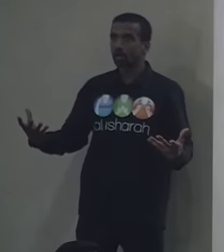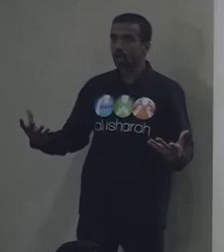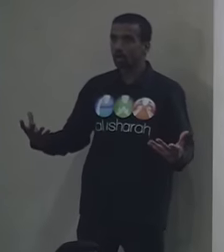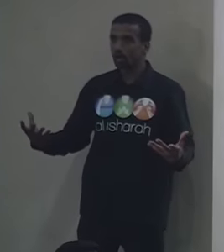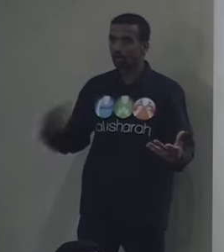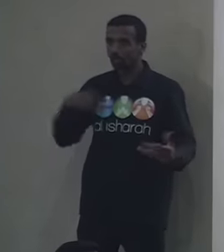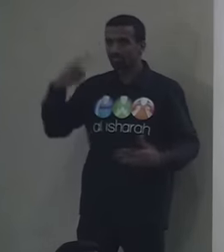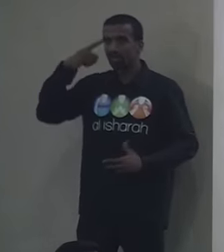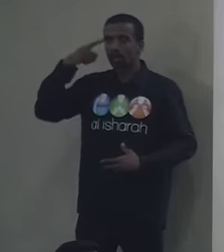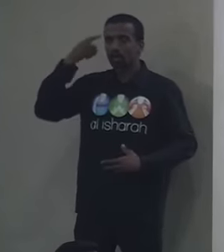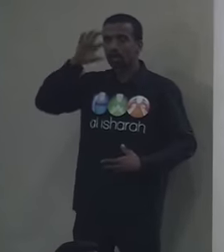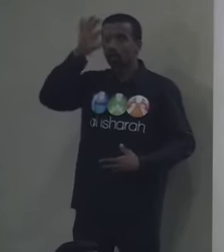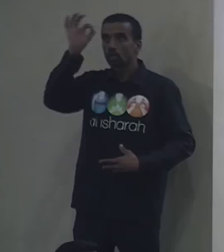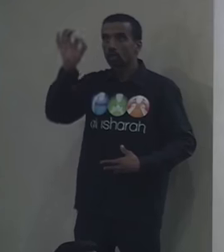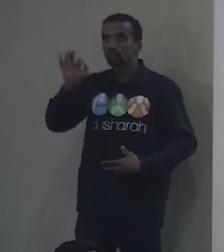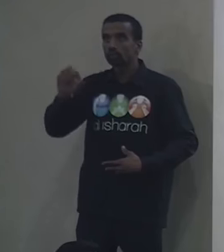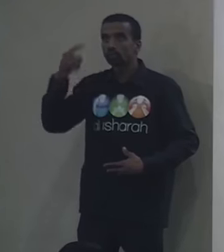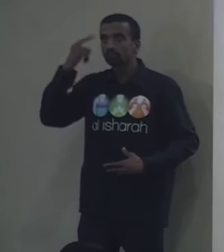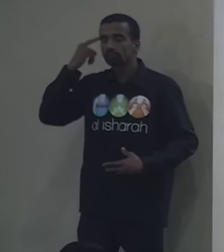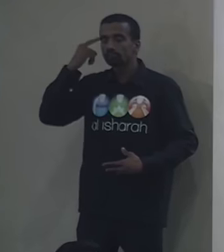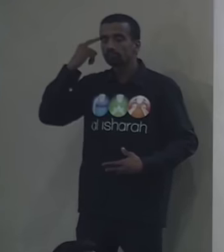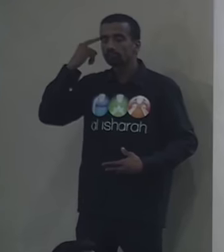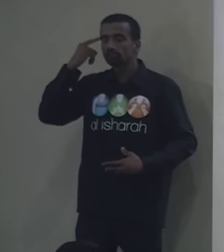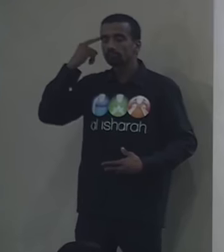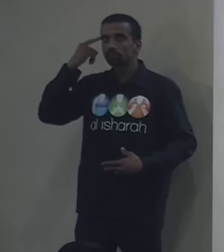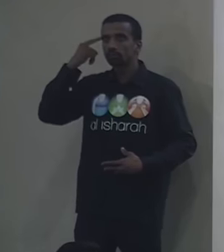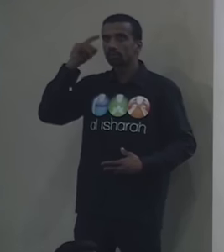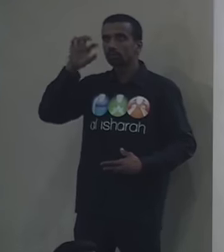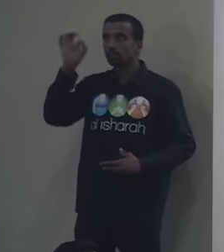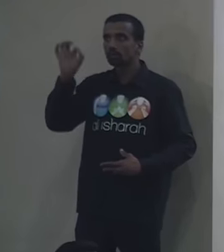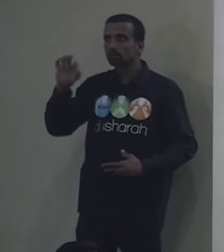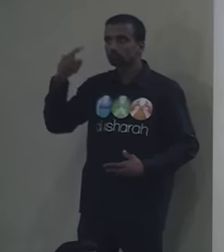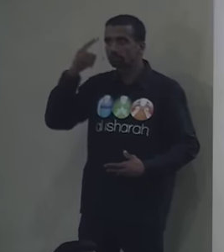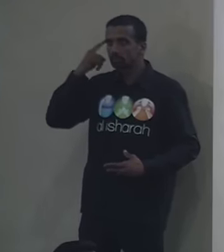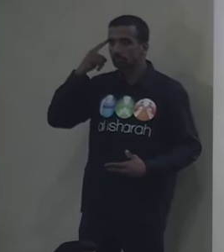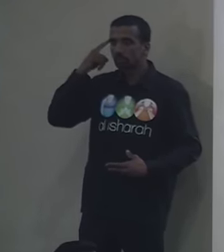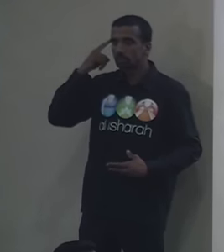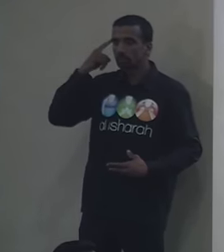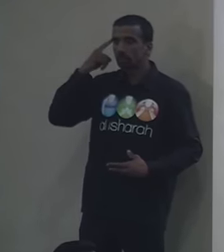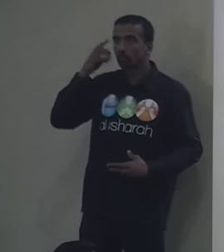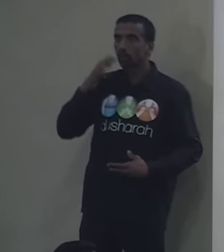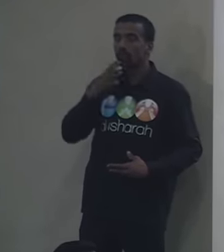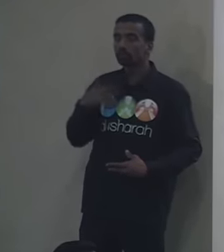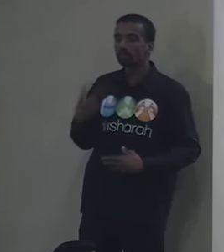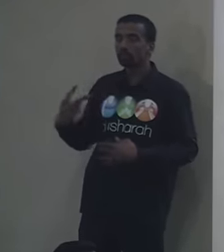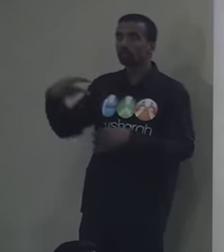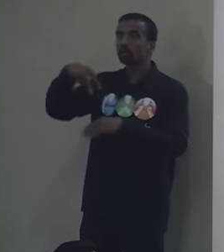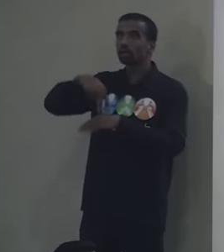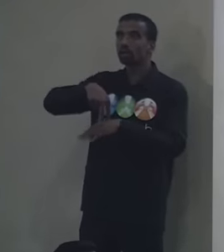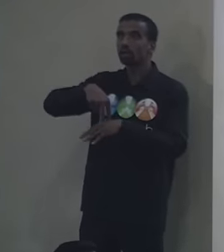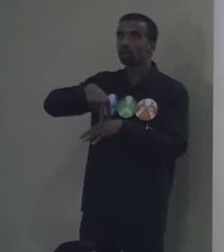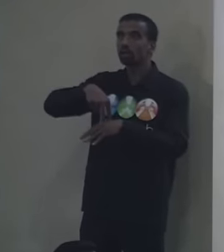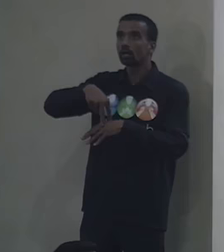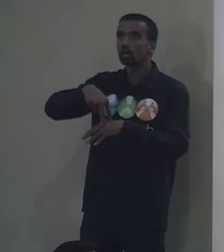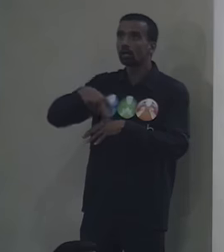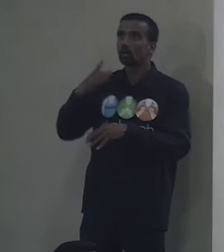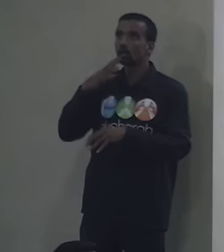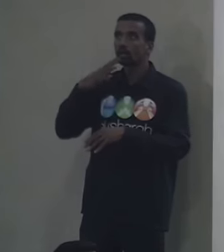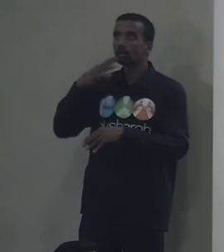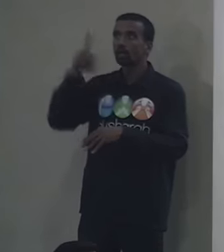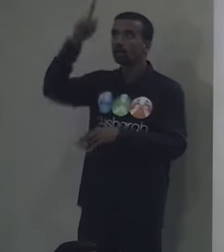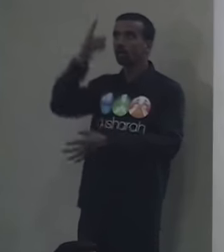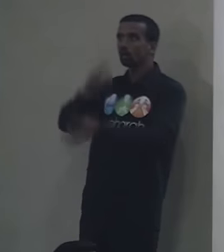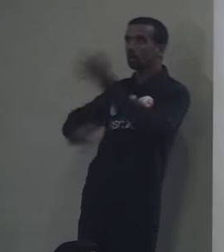then. But when are all the questions asked? When we're going to be taken out of the grave. That's the full interrogation. So there's the